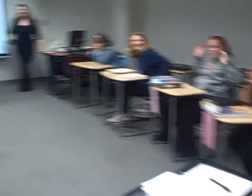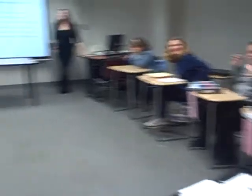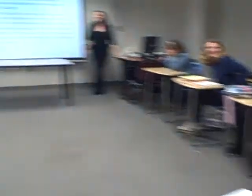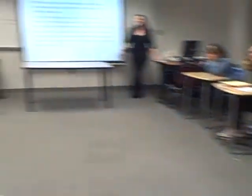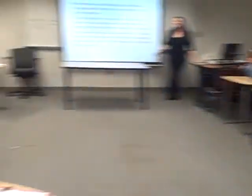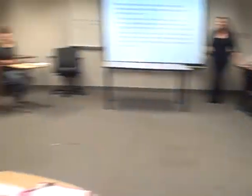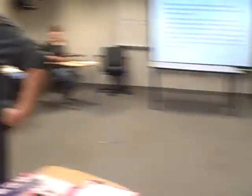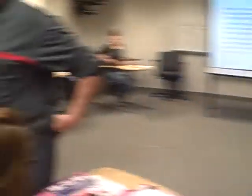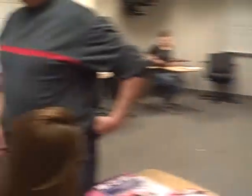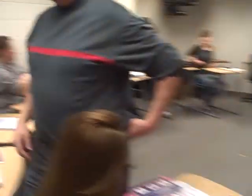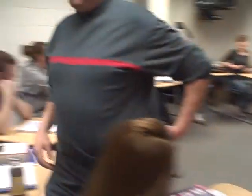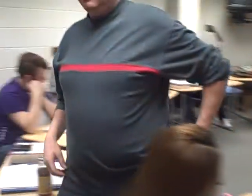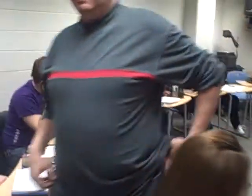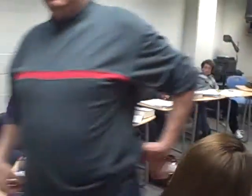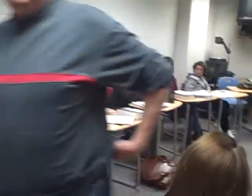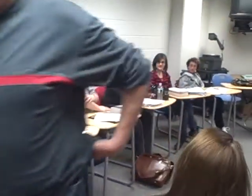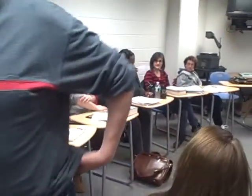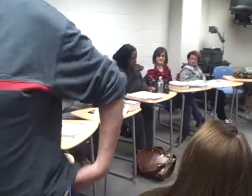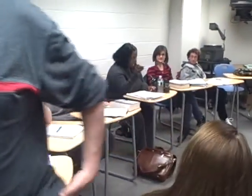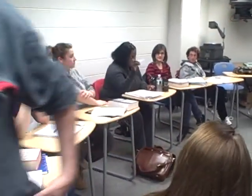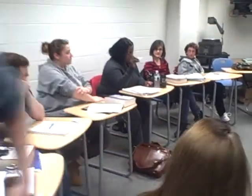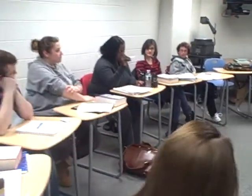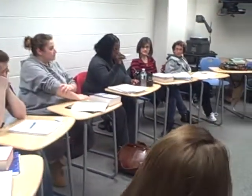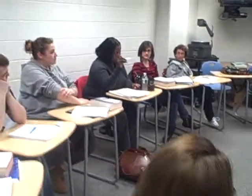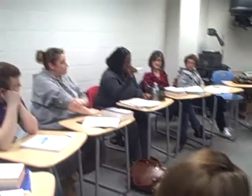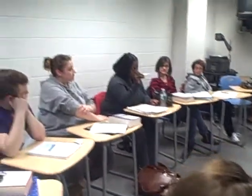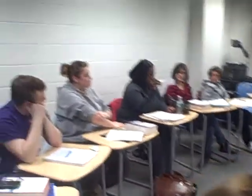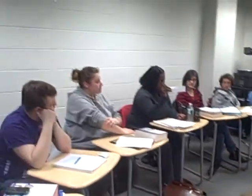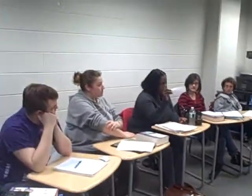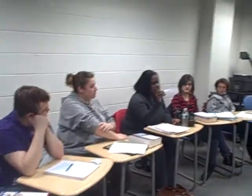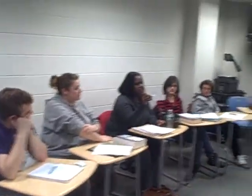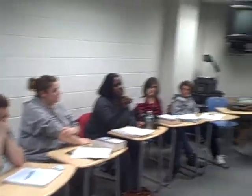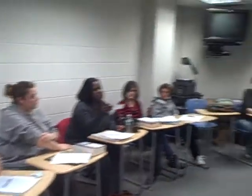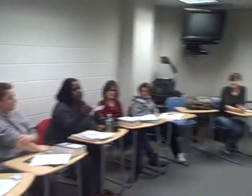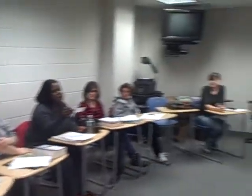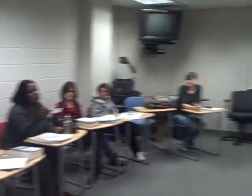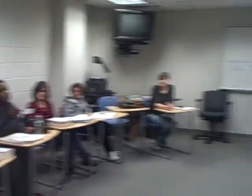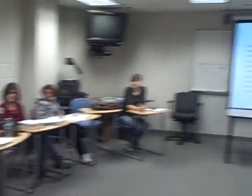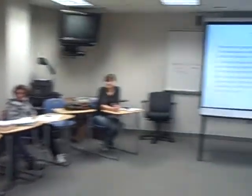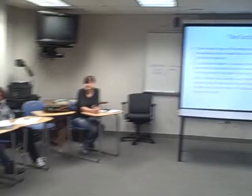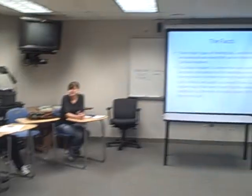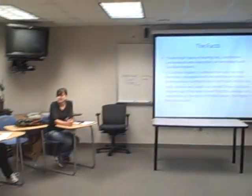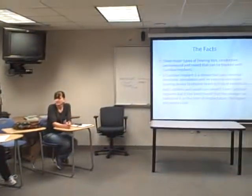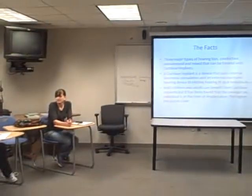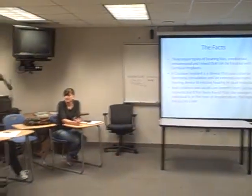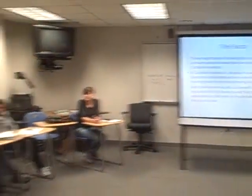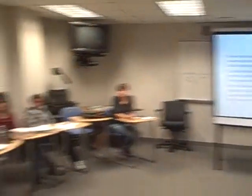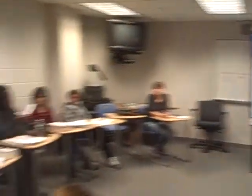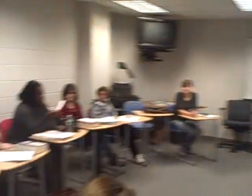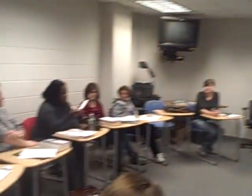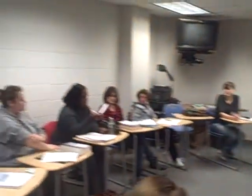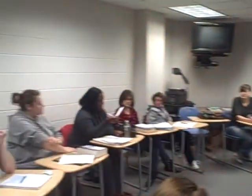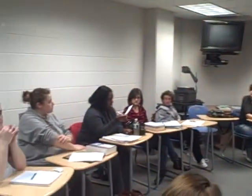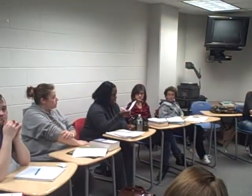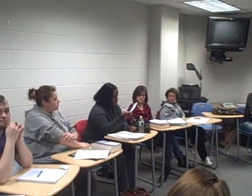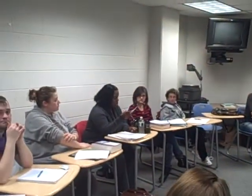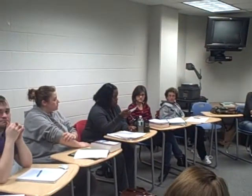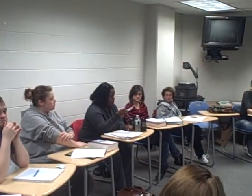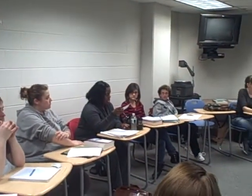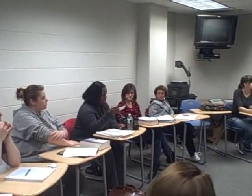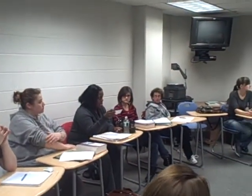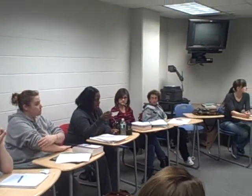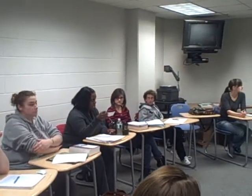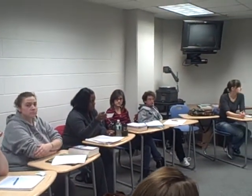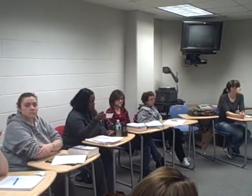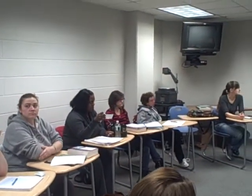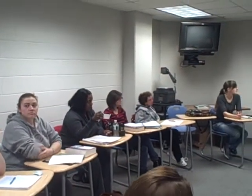Questions? Well, you gave me, I have a question here. Has your daughter had any issues, but you said she hasn't had any issues